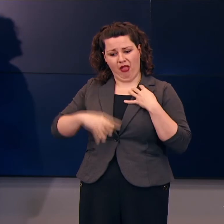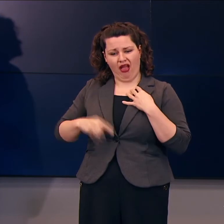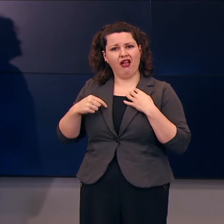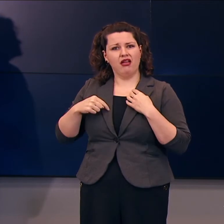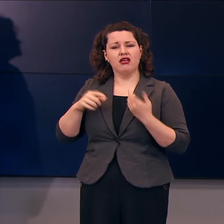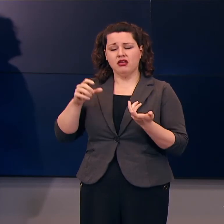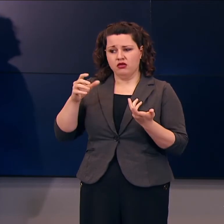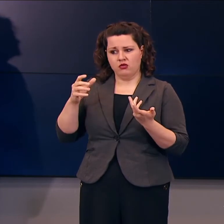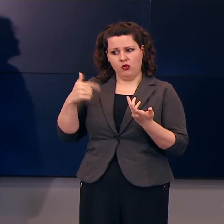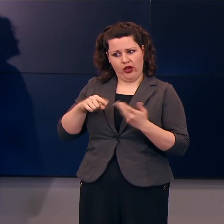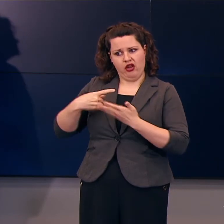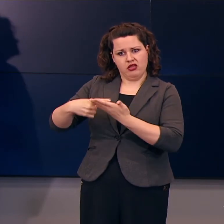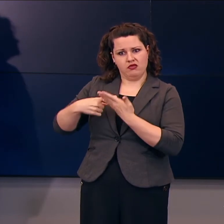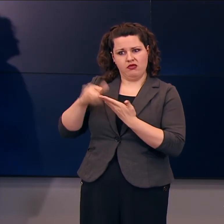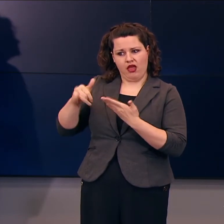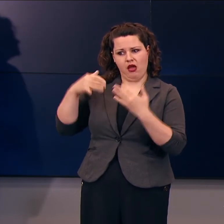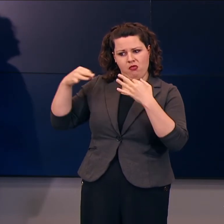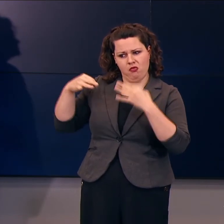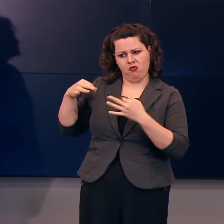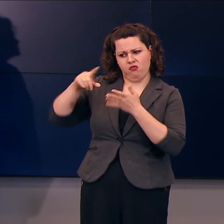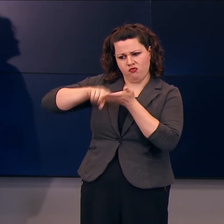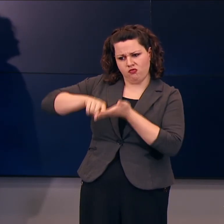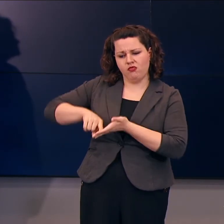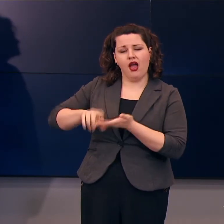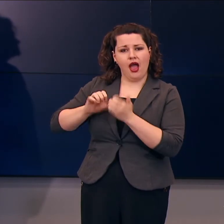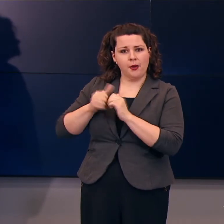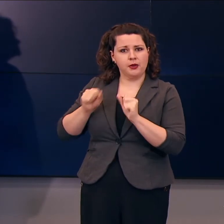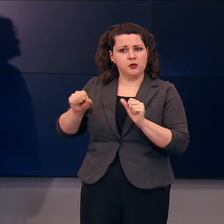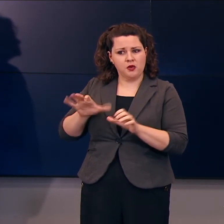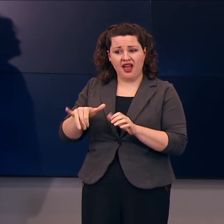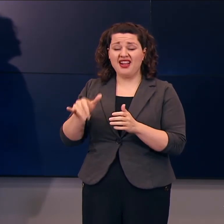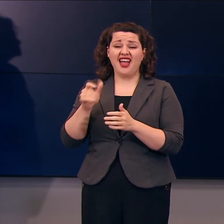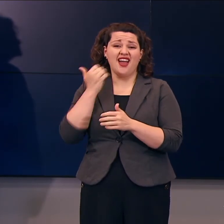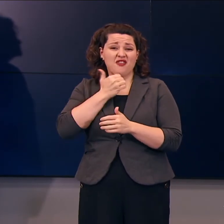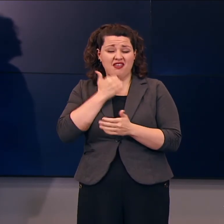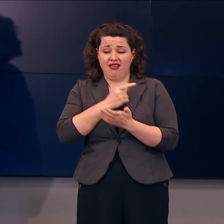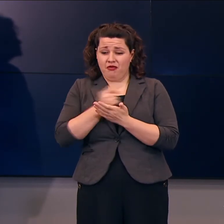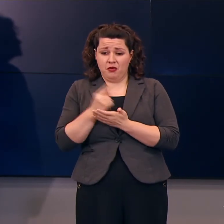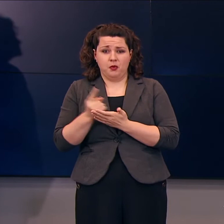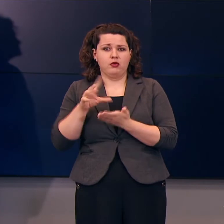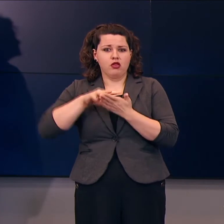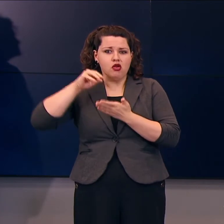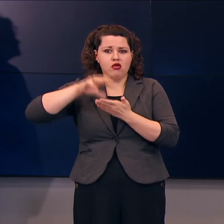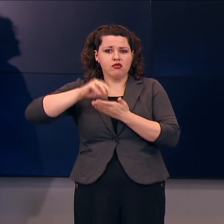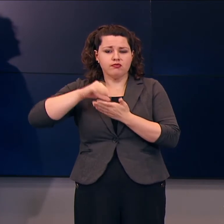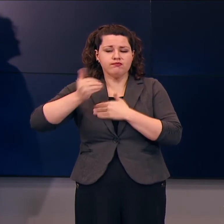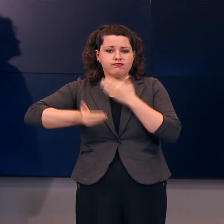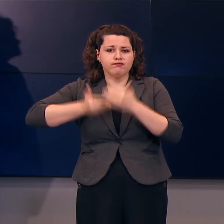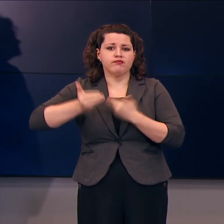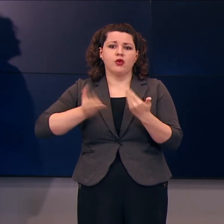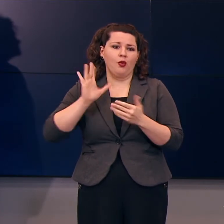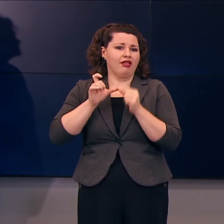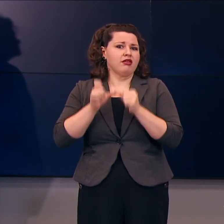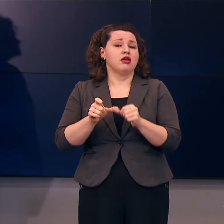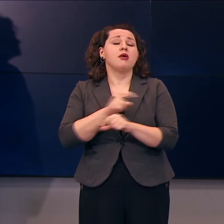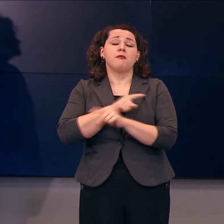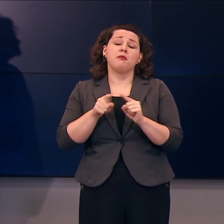right now. So every day and every week we learn more, and so we'll continue. But, you